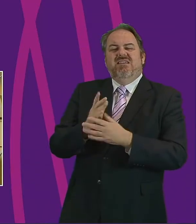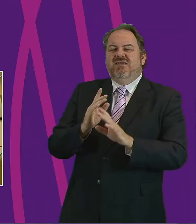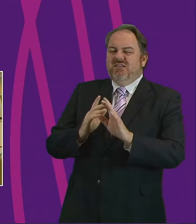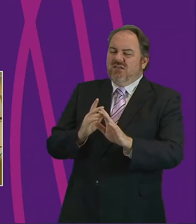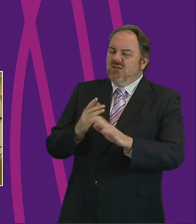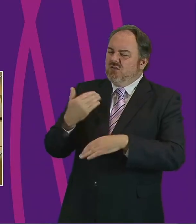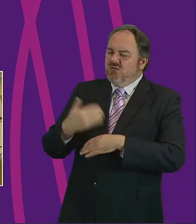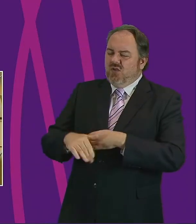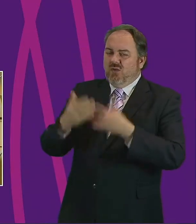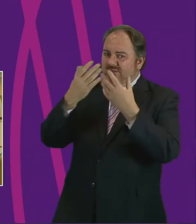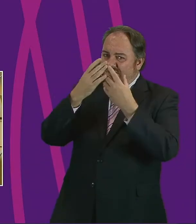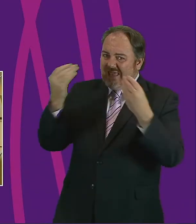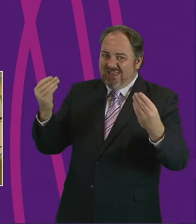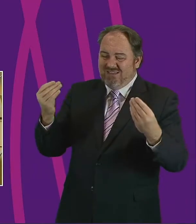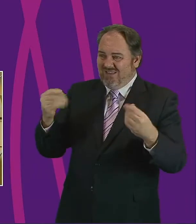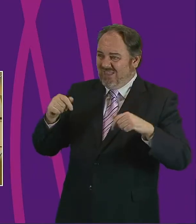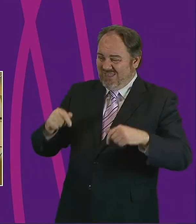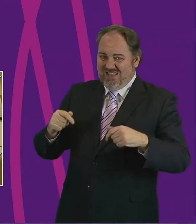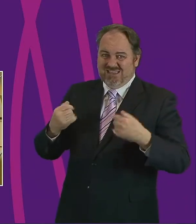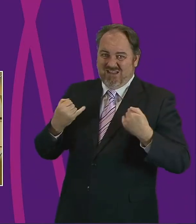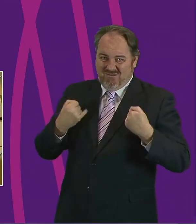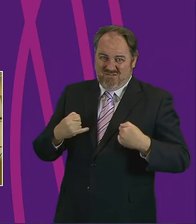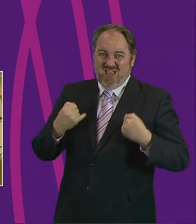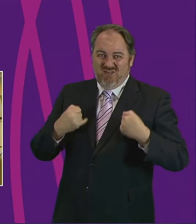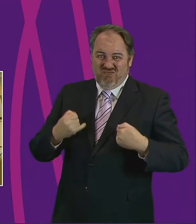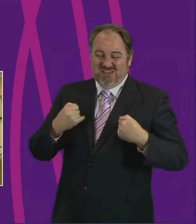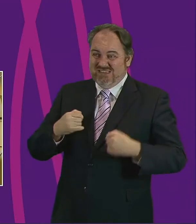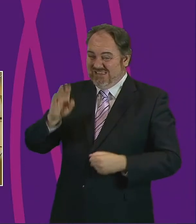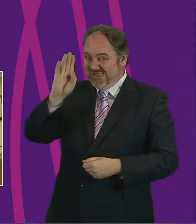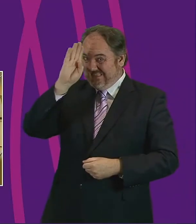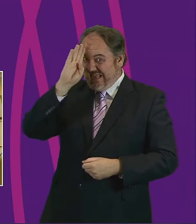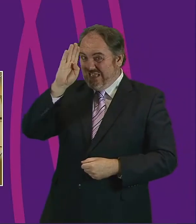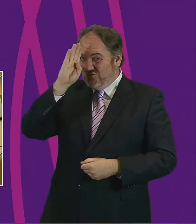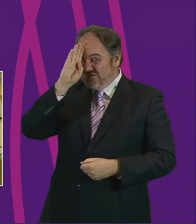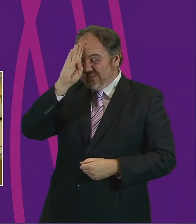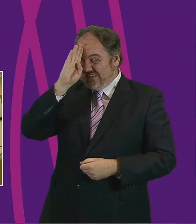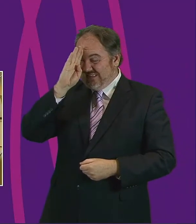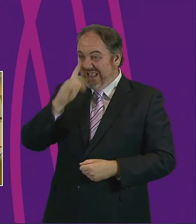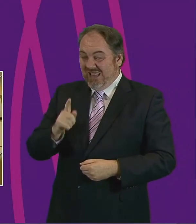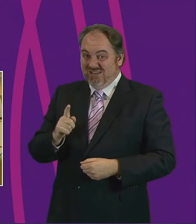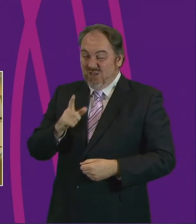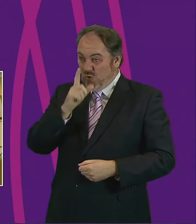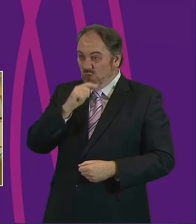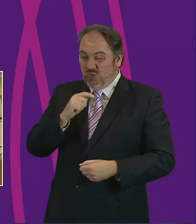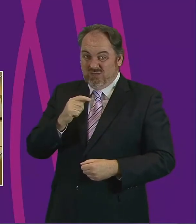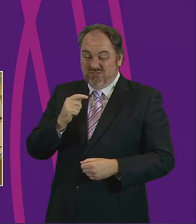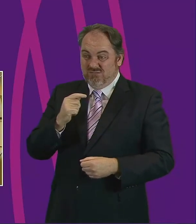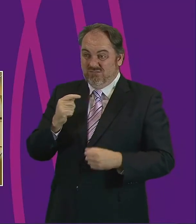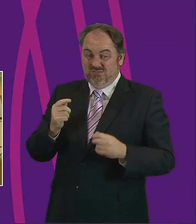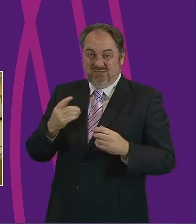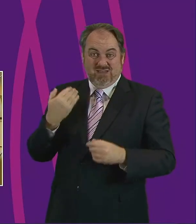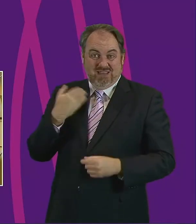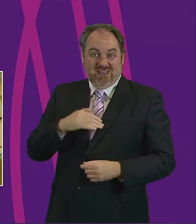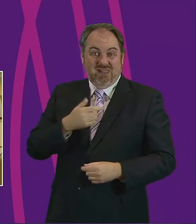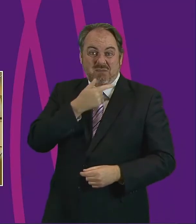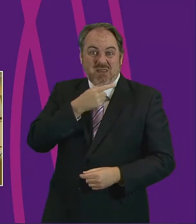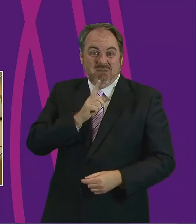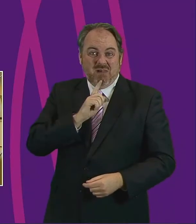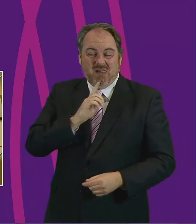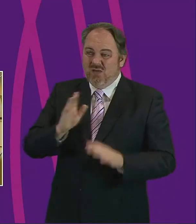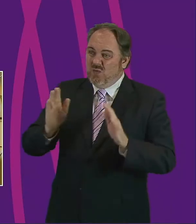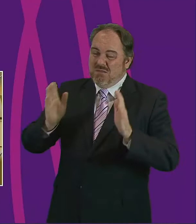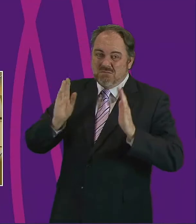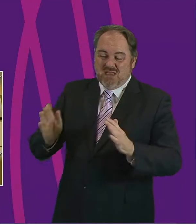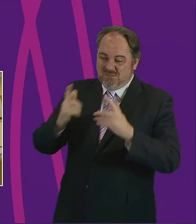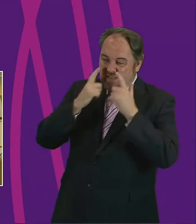already forget that we are dealing with a virus that is dangerous and potentially deadly, and it has not gone away. So we must